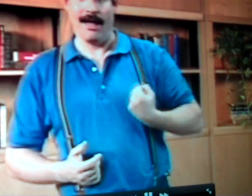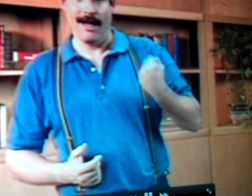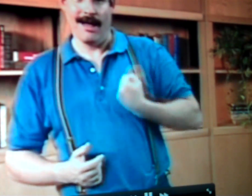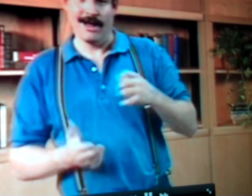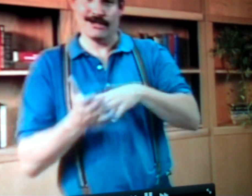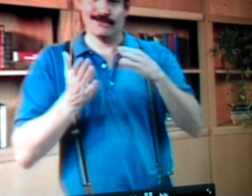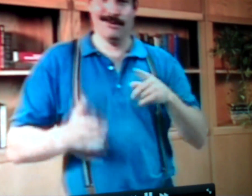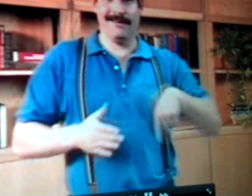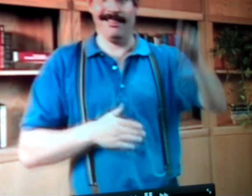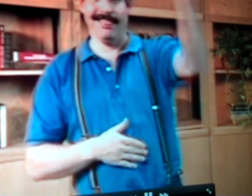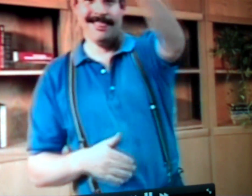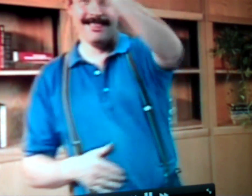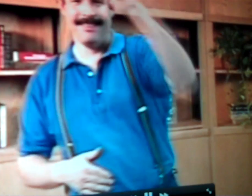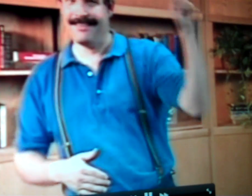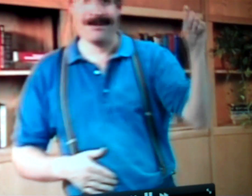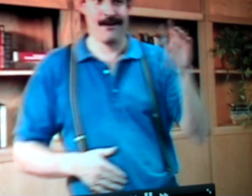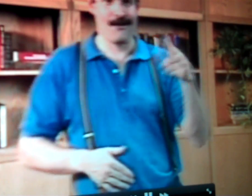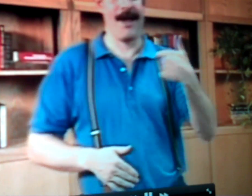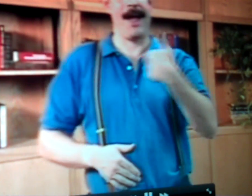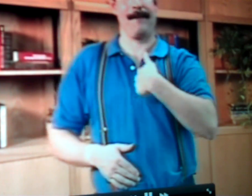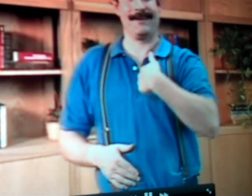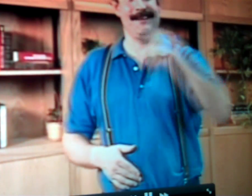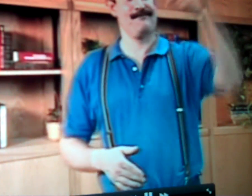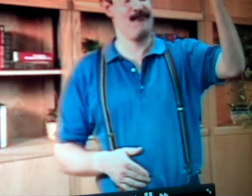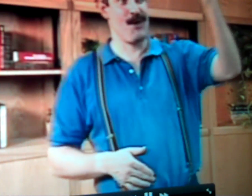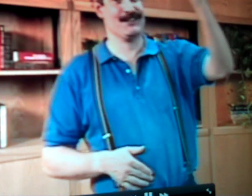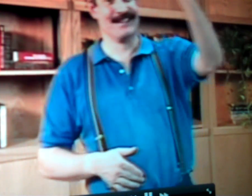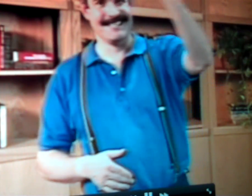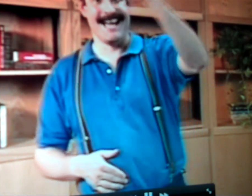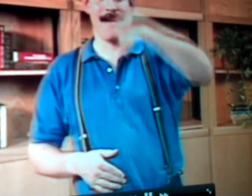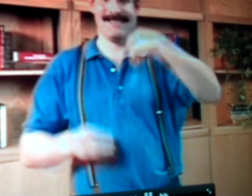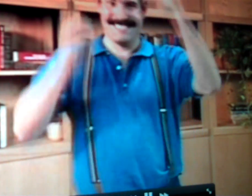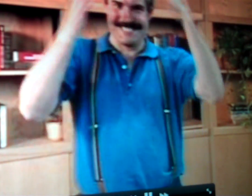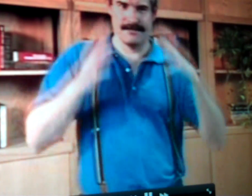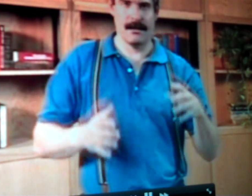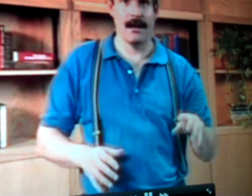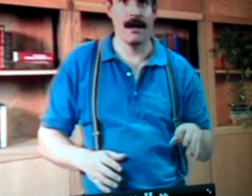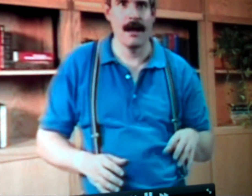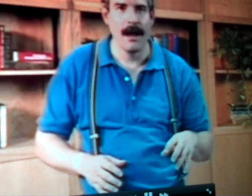My teacher started drawing a picture of someone's face on the board, and everyone started laughing.